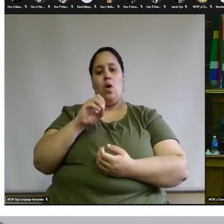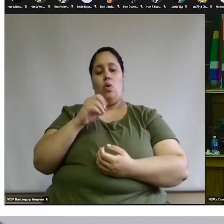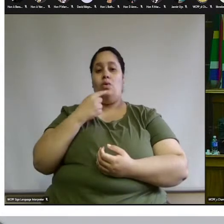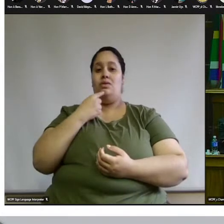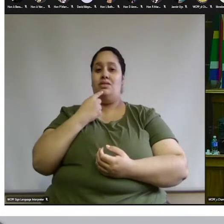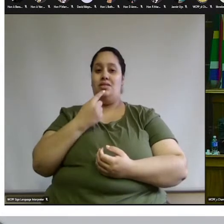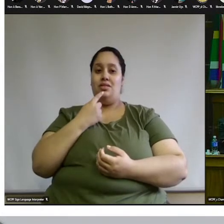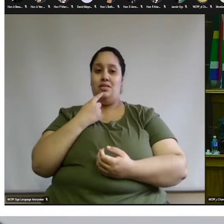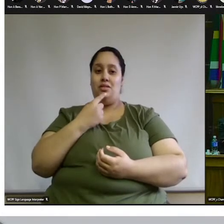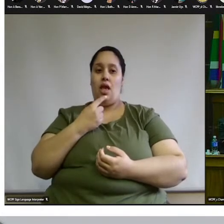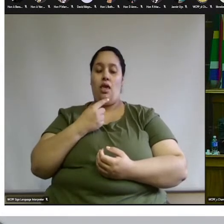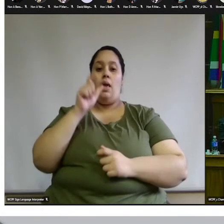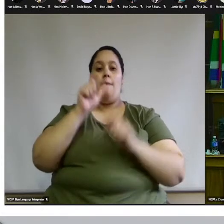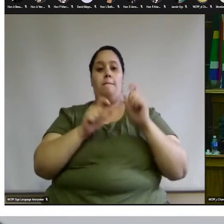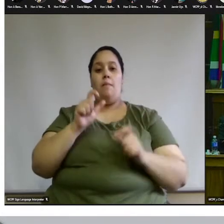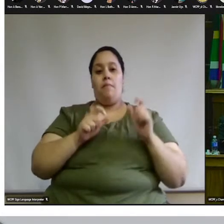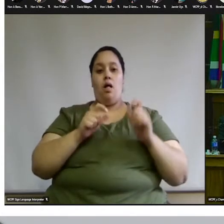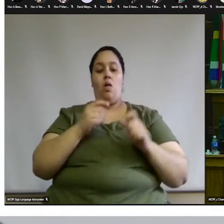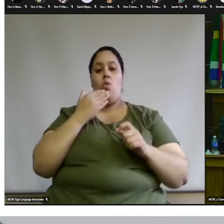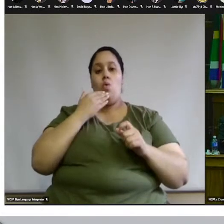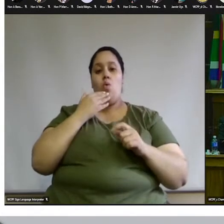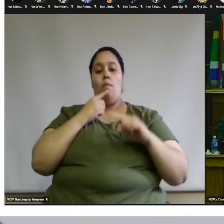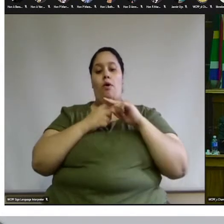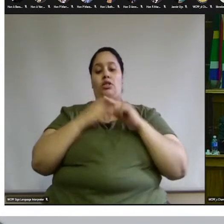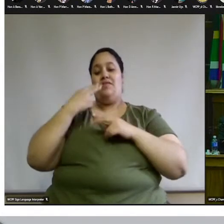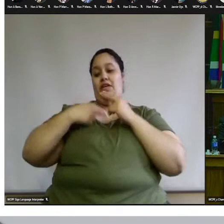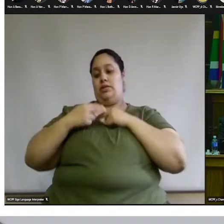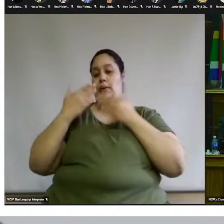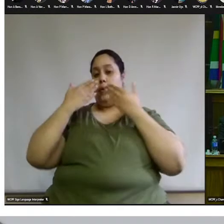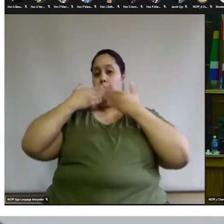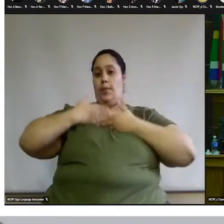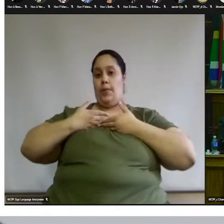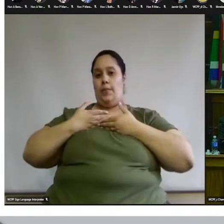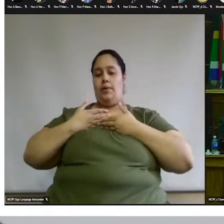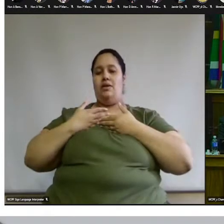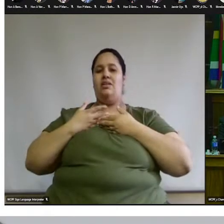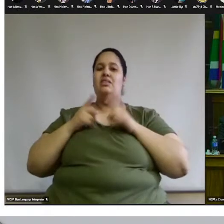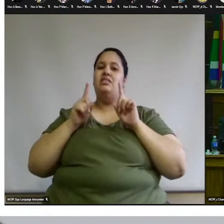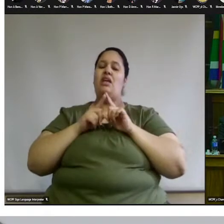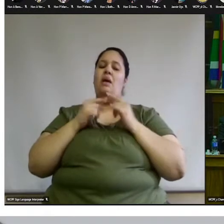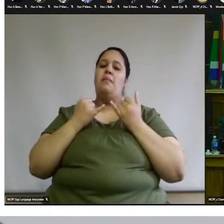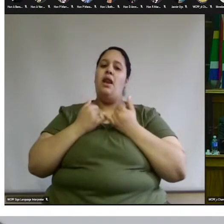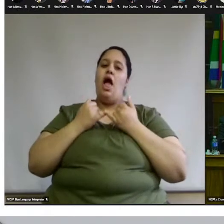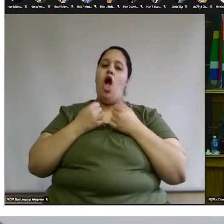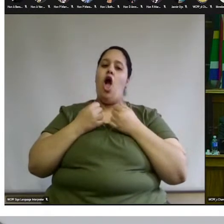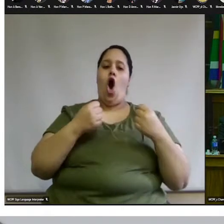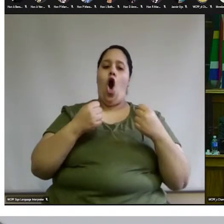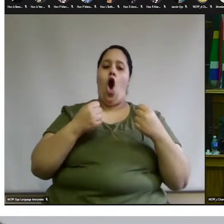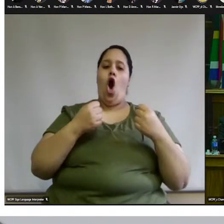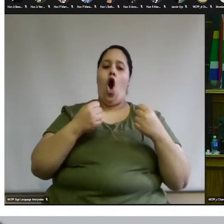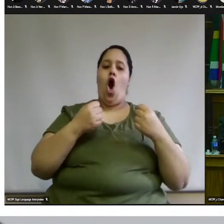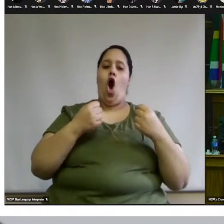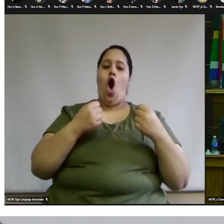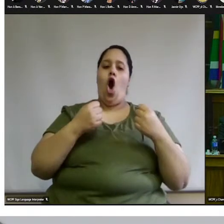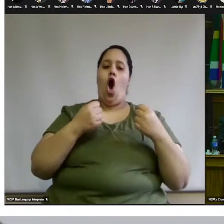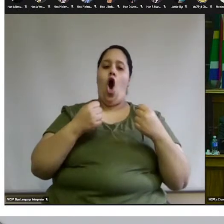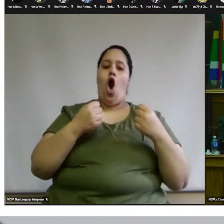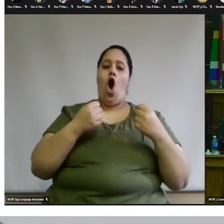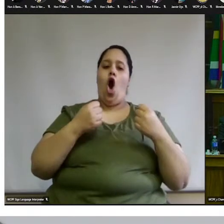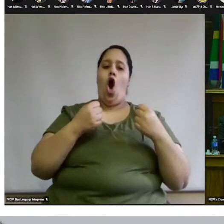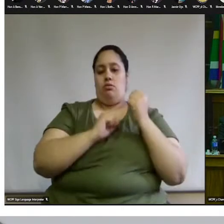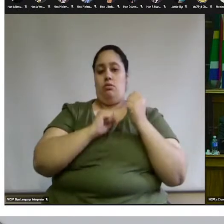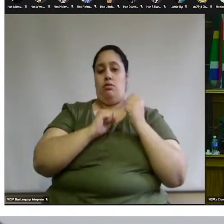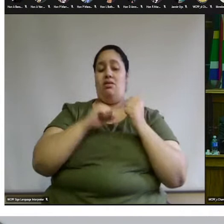a positive history is like a vehicle without an engine. As South Africans and citizens of the Western Cape, we have a